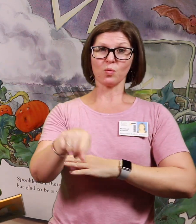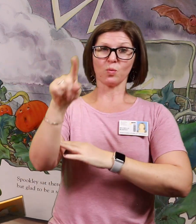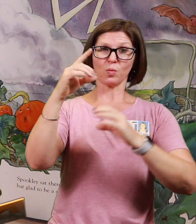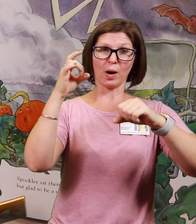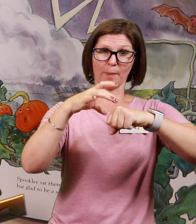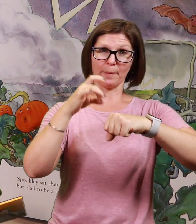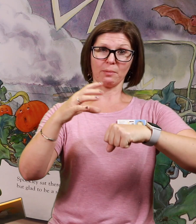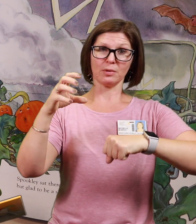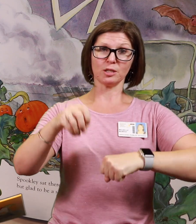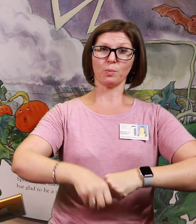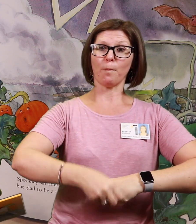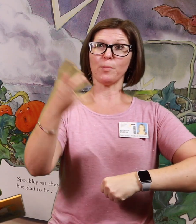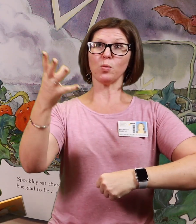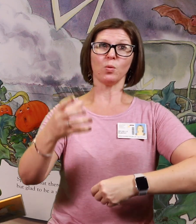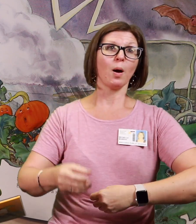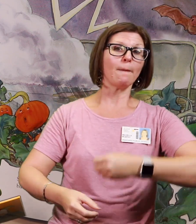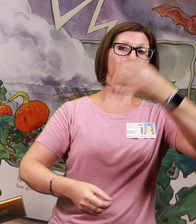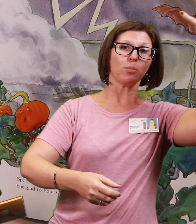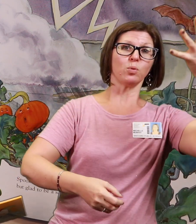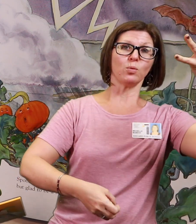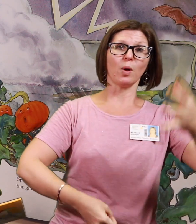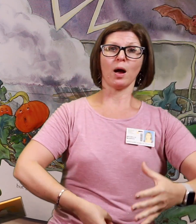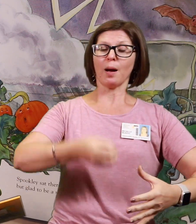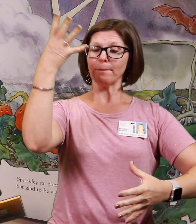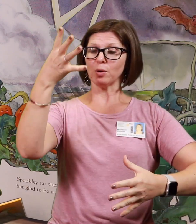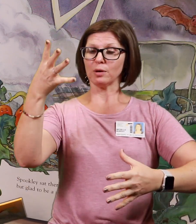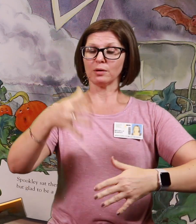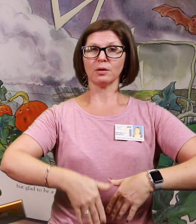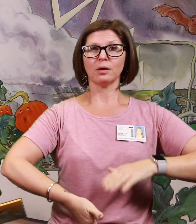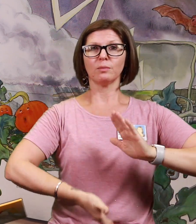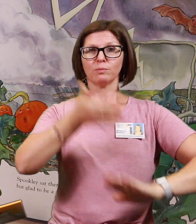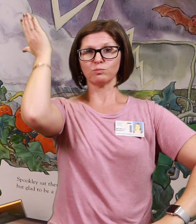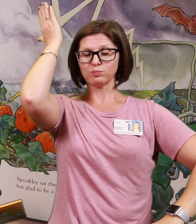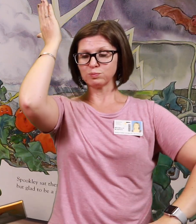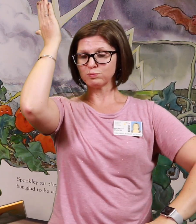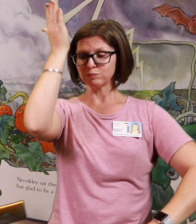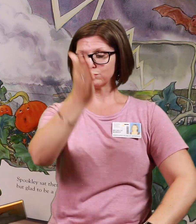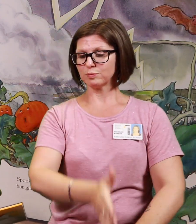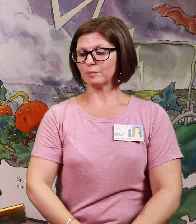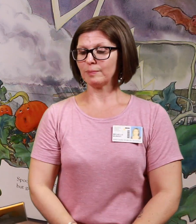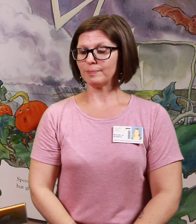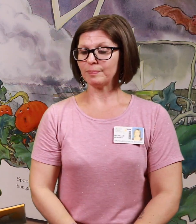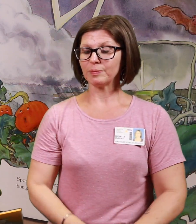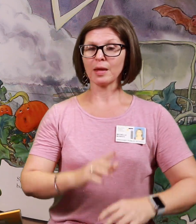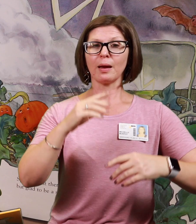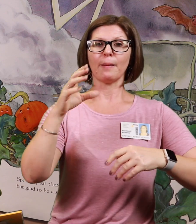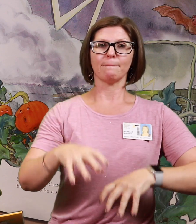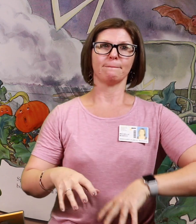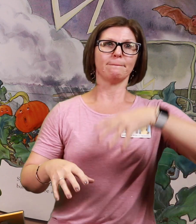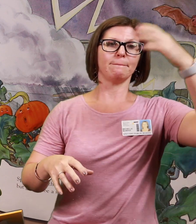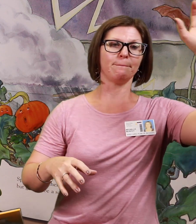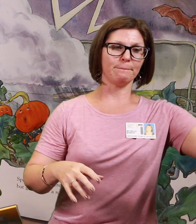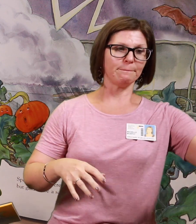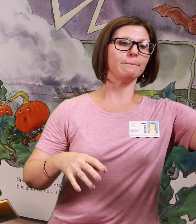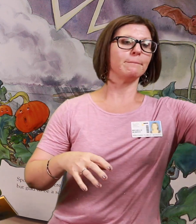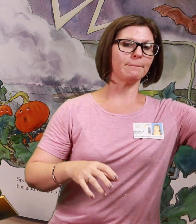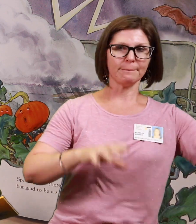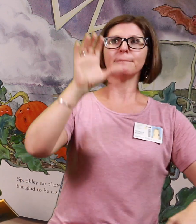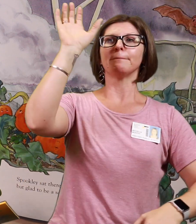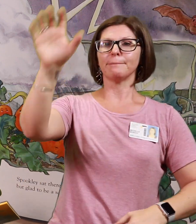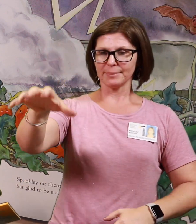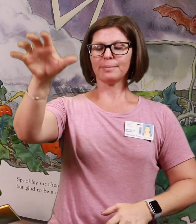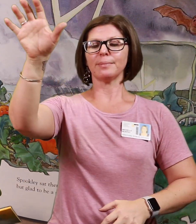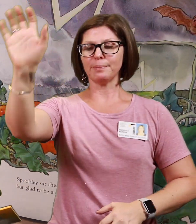fro. It snapped their vines, then off they'd go. Bouncing left, slamming